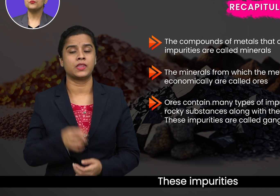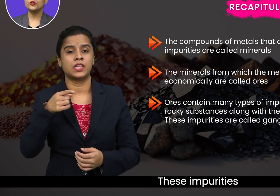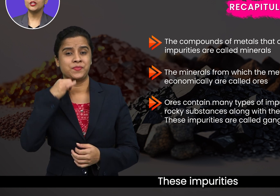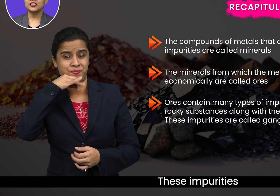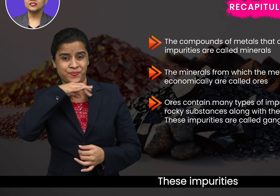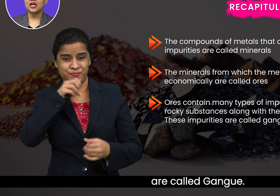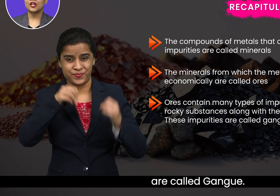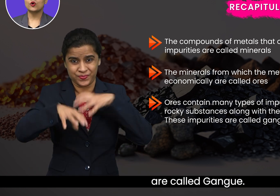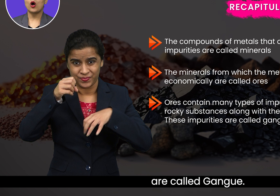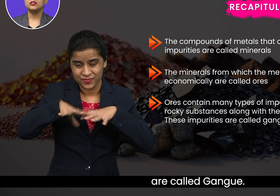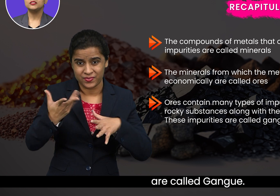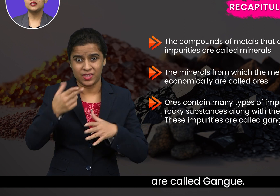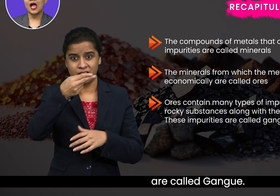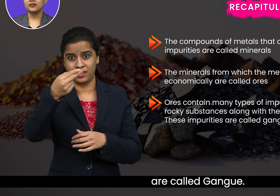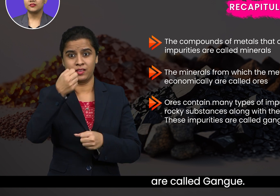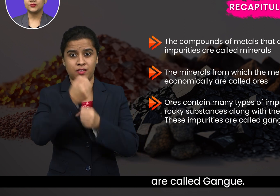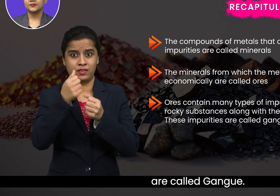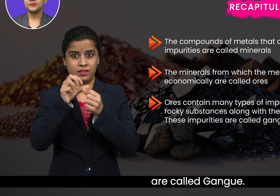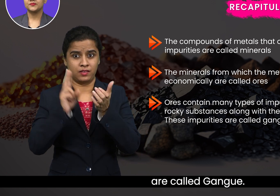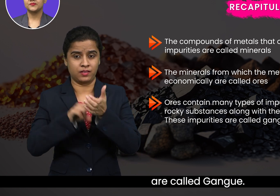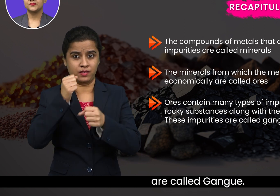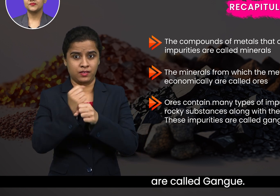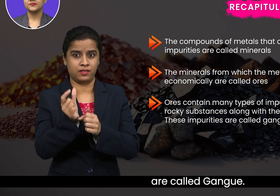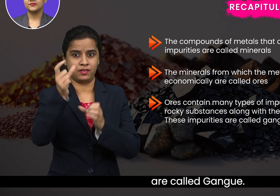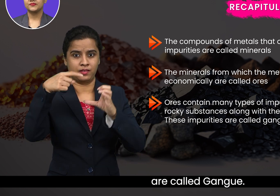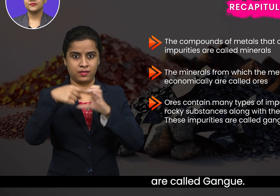These impurities are called gangue.